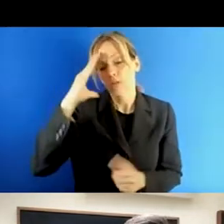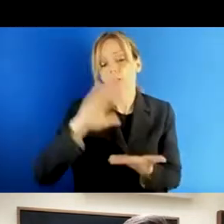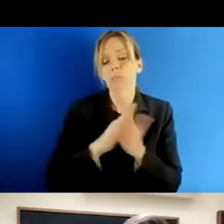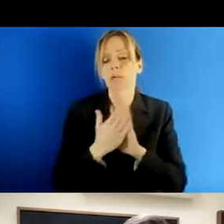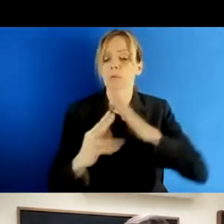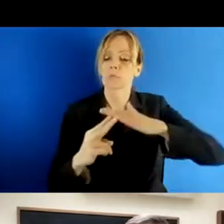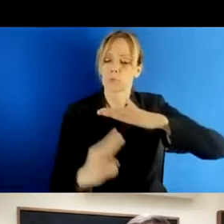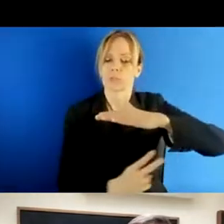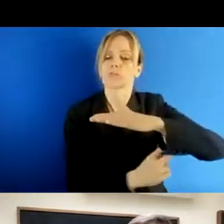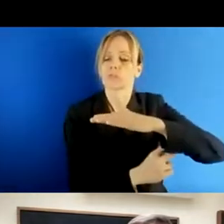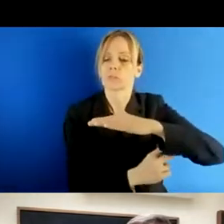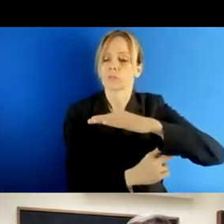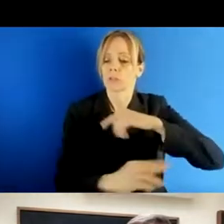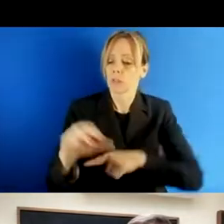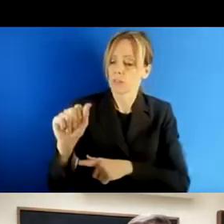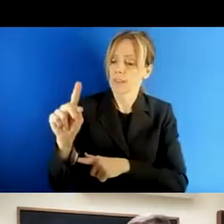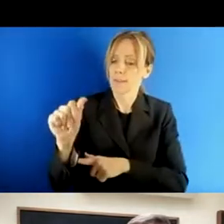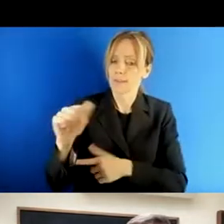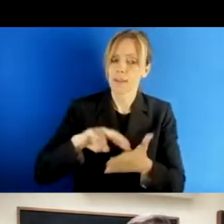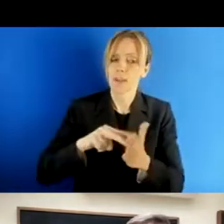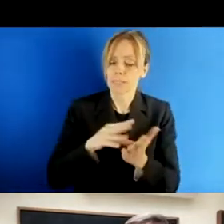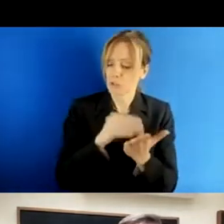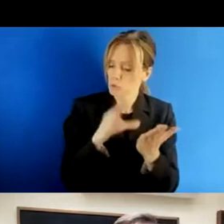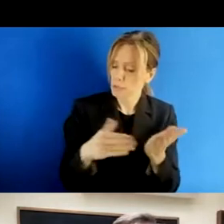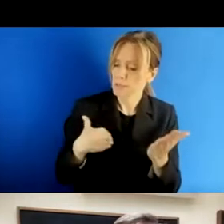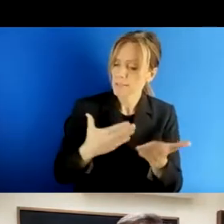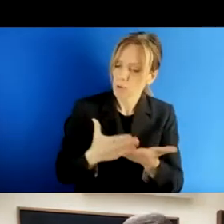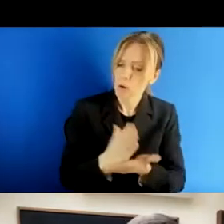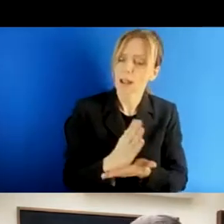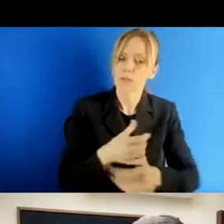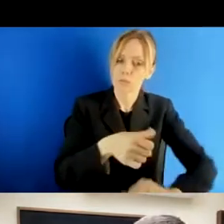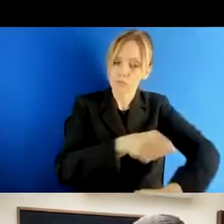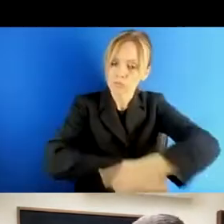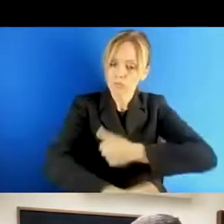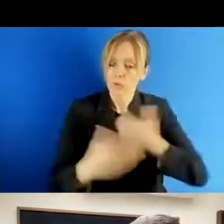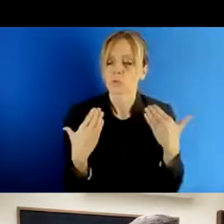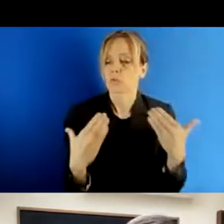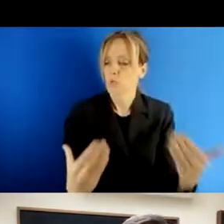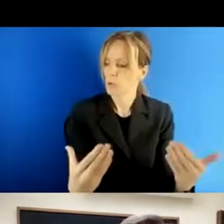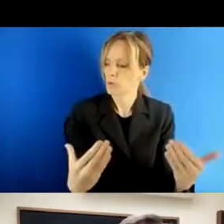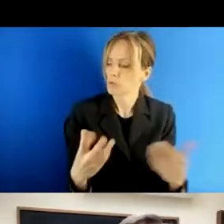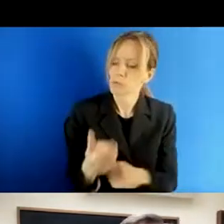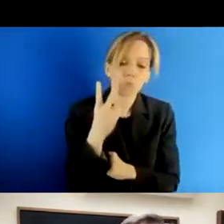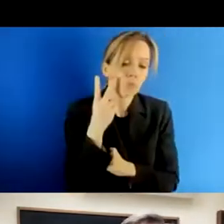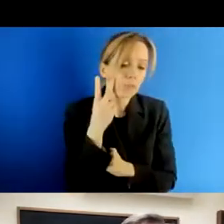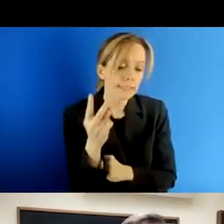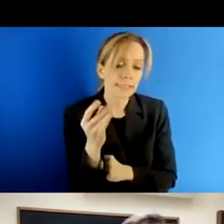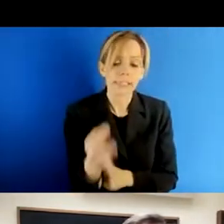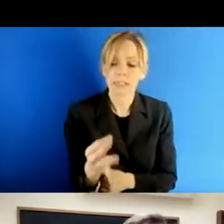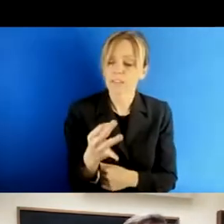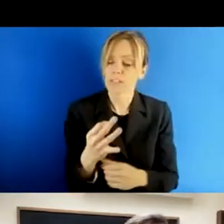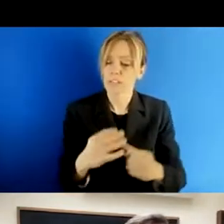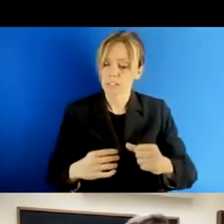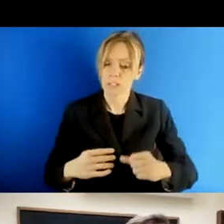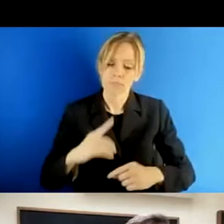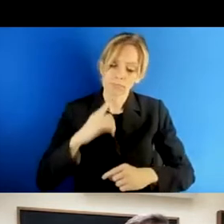ADA, students have a right to do just that, to find out whether or not this does fundamentally alter the course, whether or not I do have to